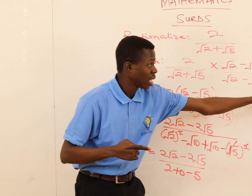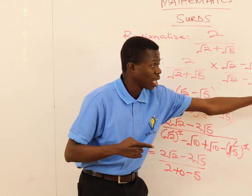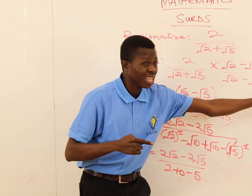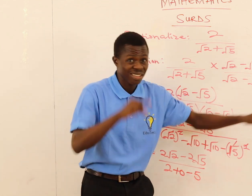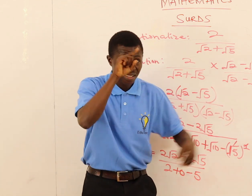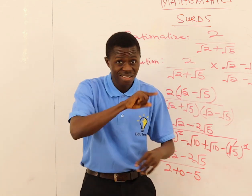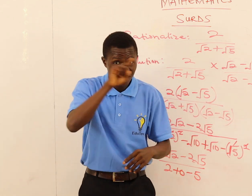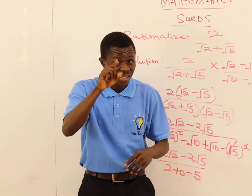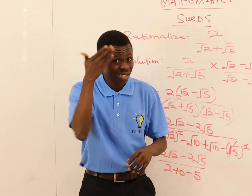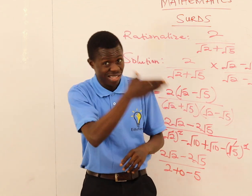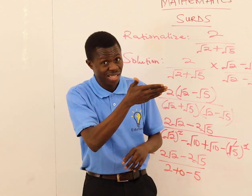So what would our final answer be?